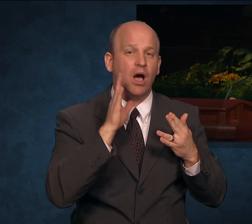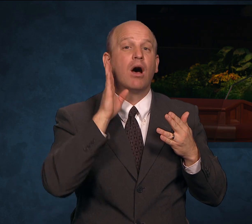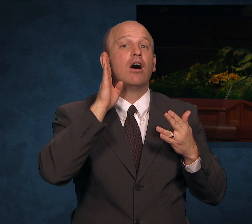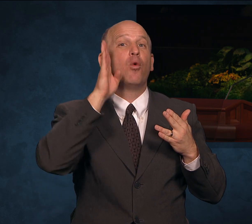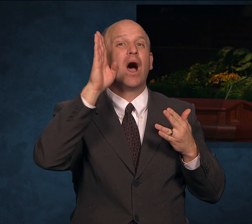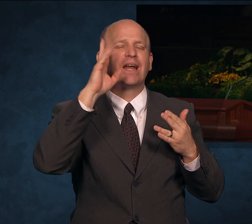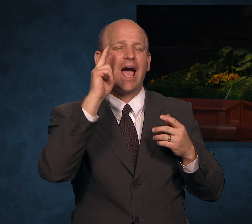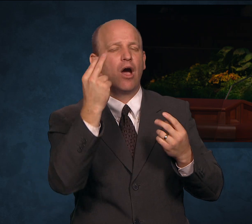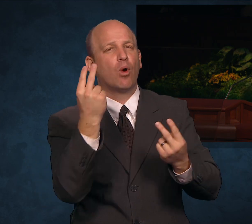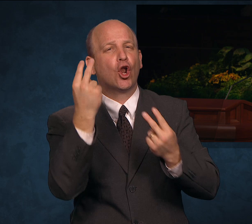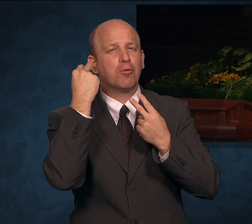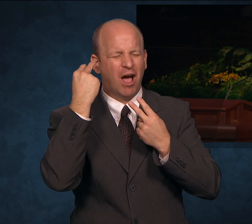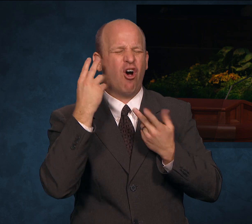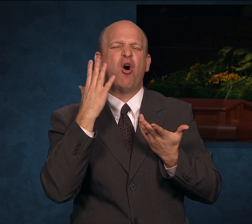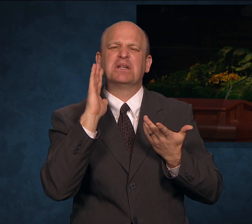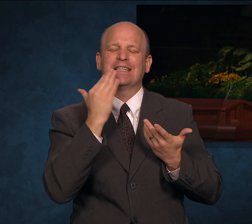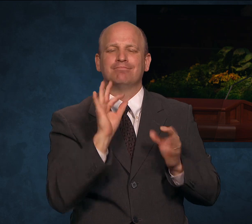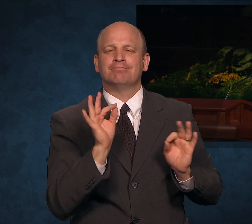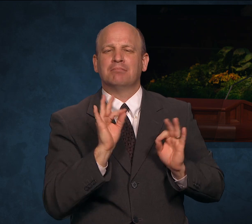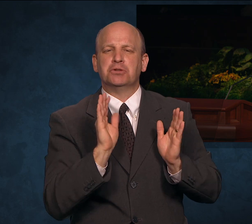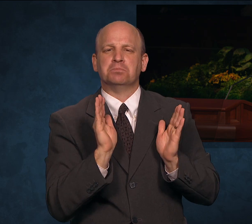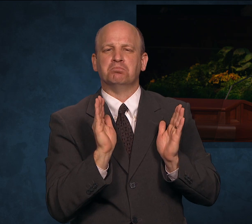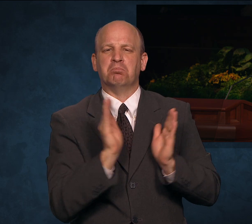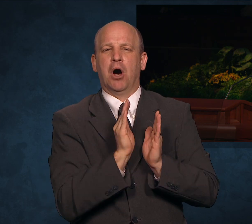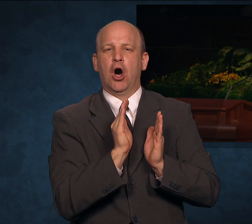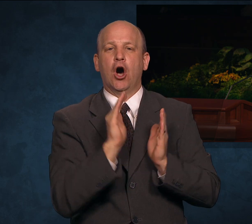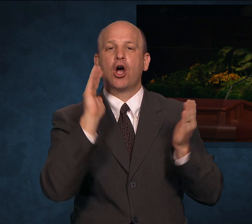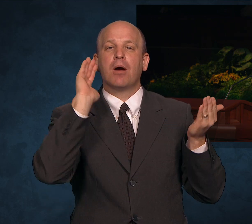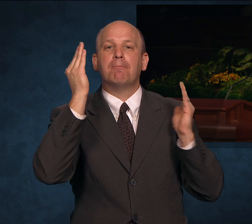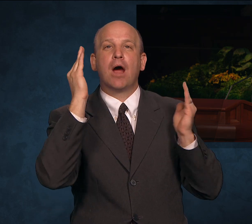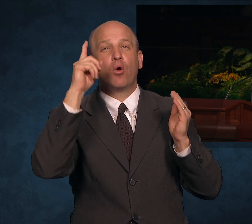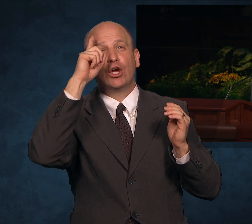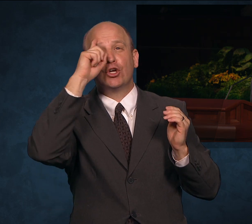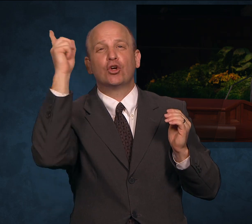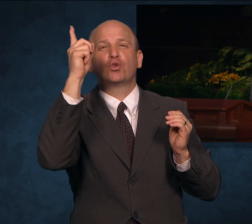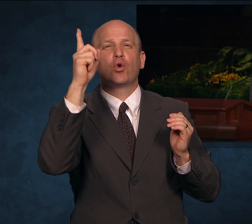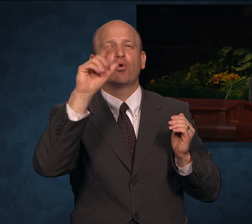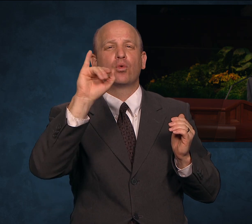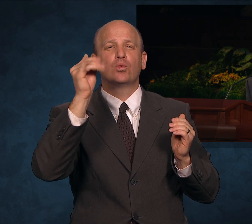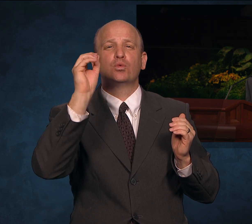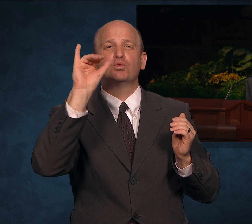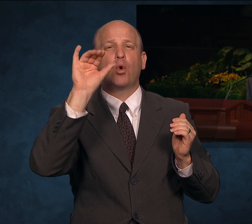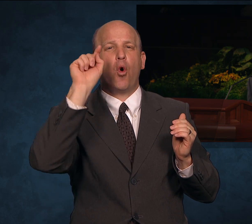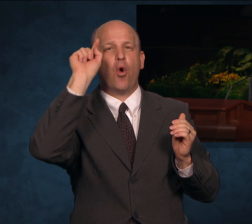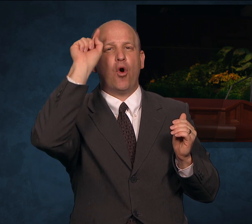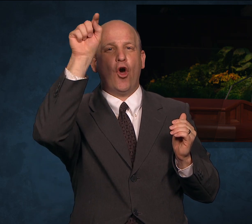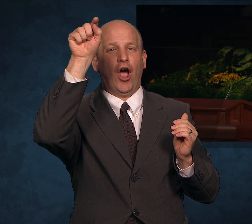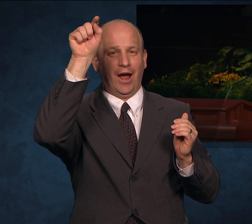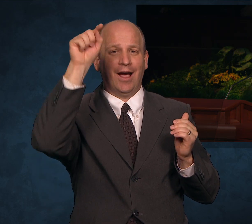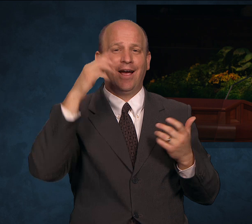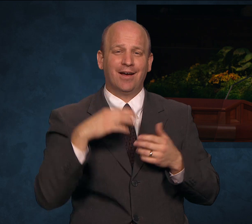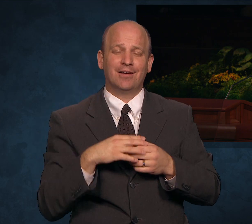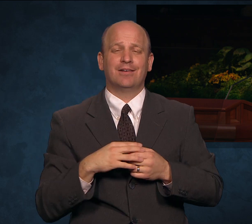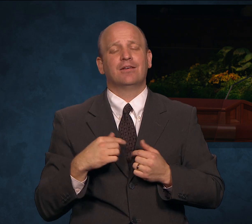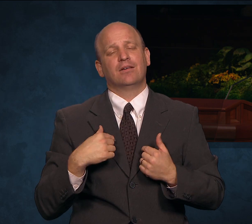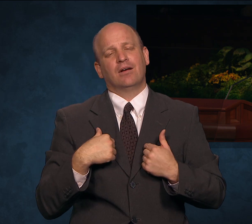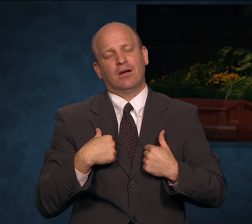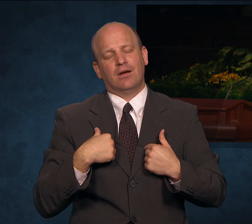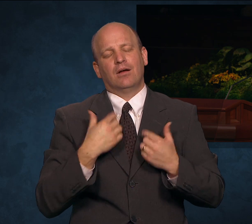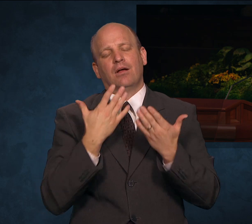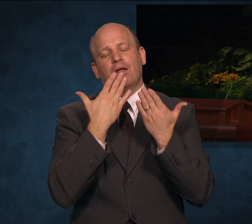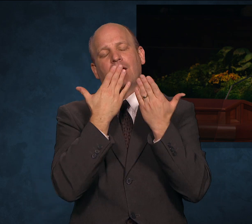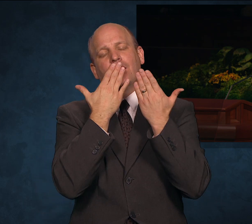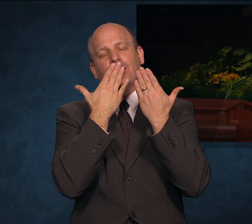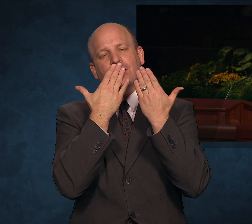seem small compared to the Eternal Joy awaiting the faithful how Greatful I am to my